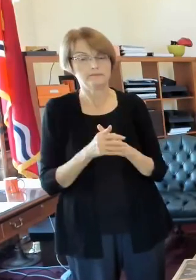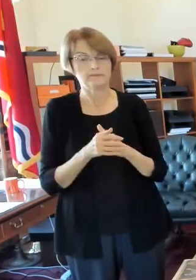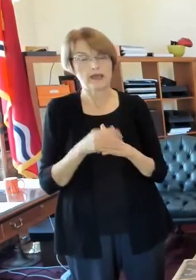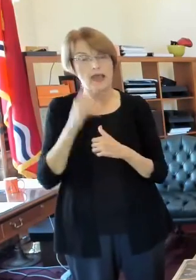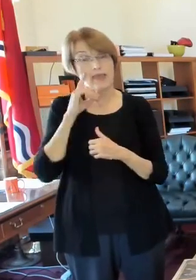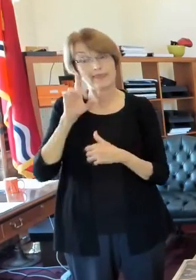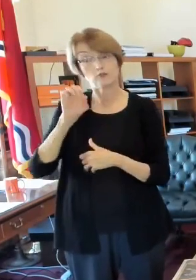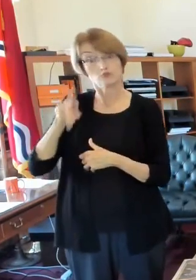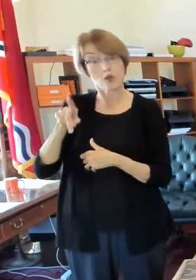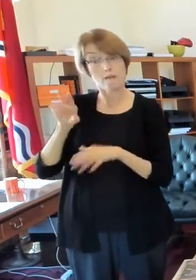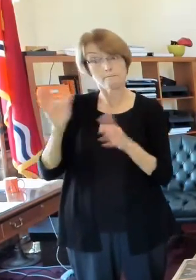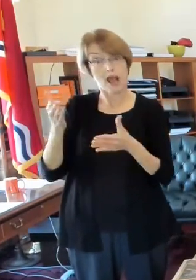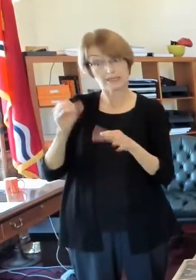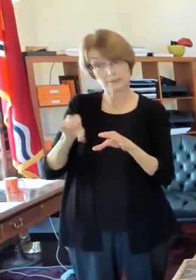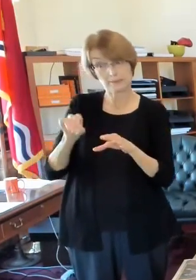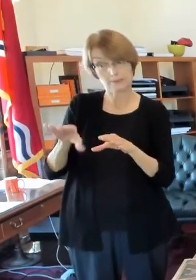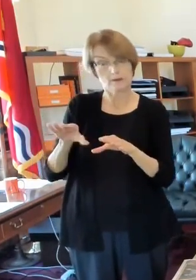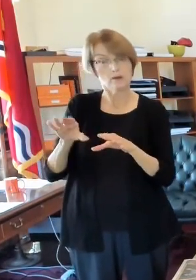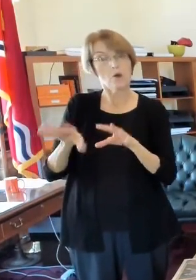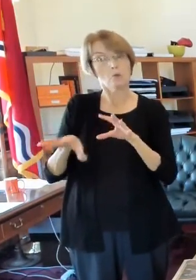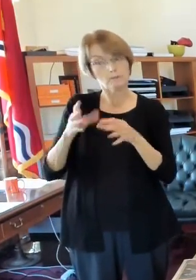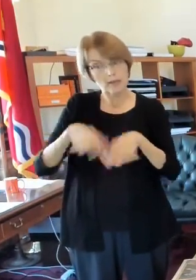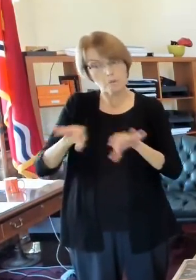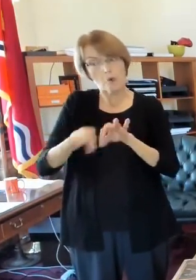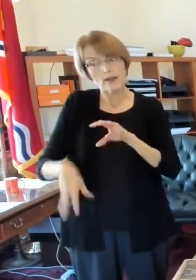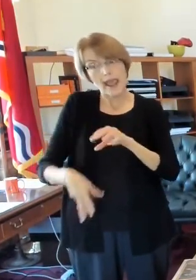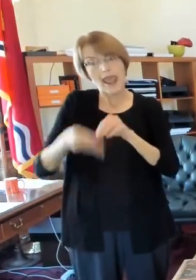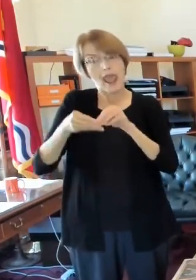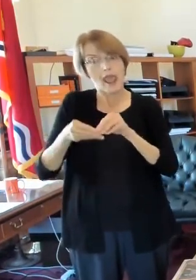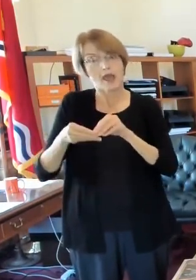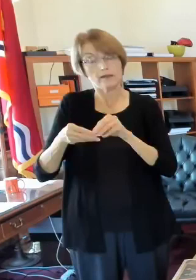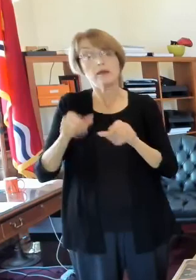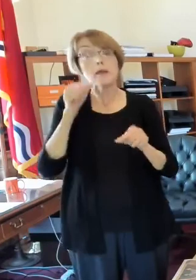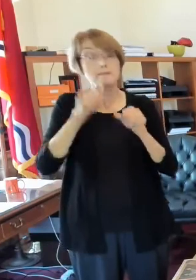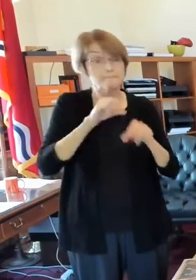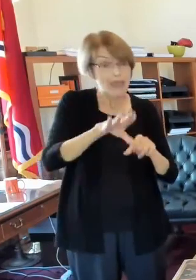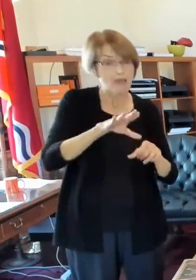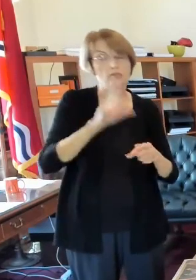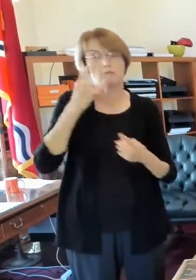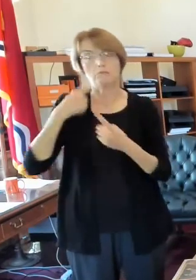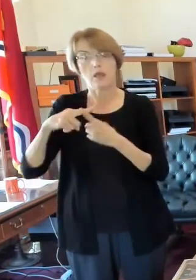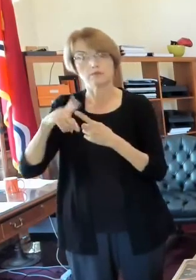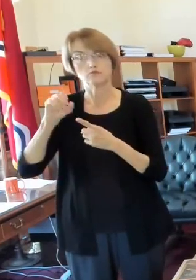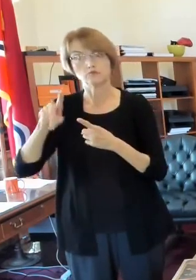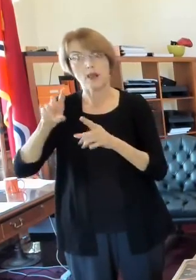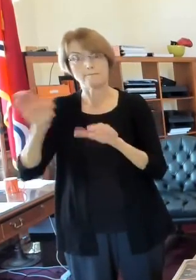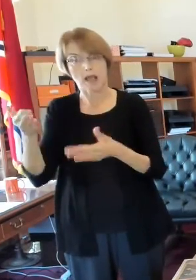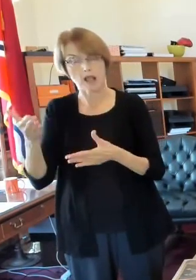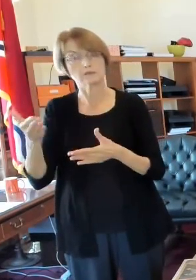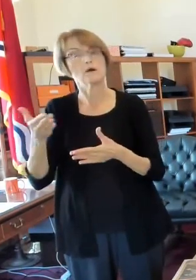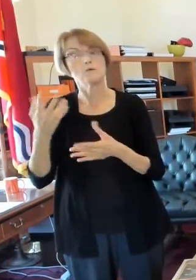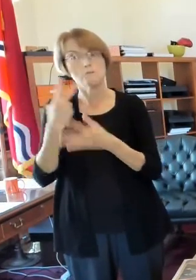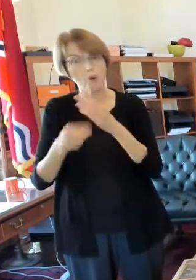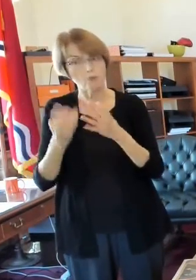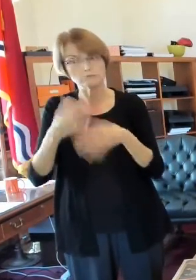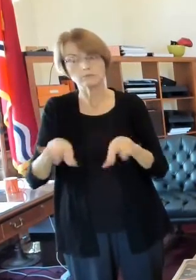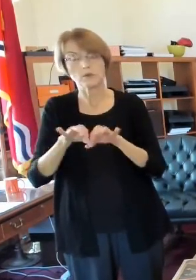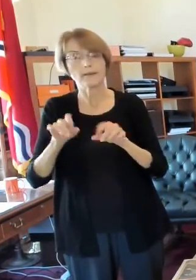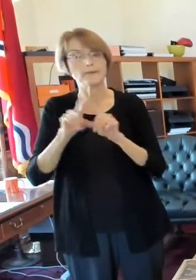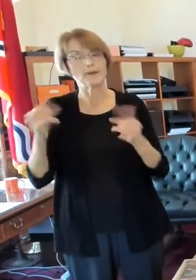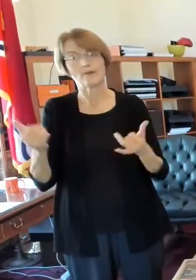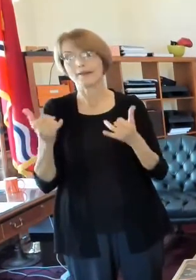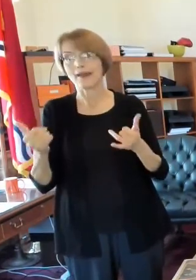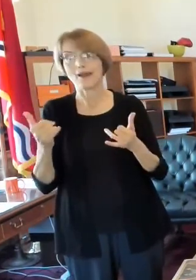addition to that. But right now it does not look like we're going to be able to use those in Missouri. And I think